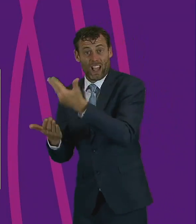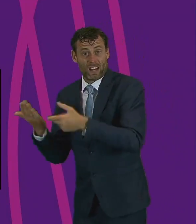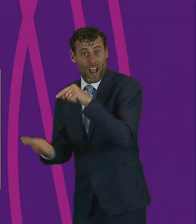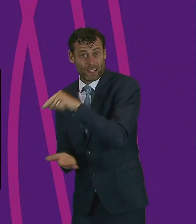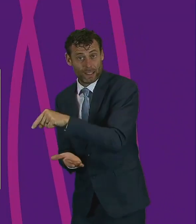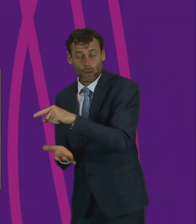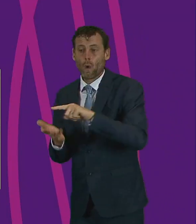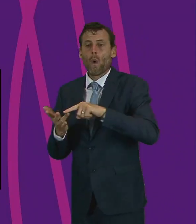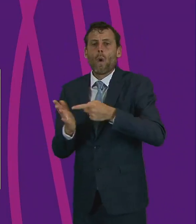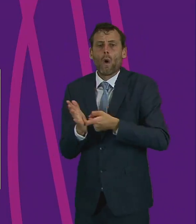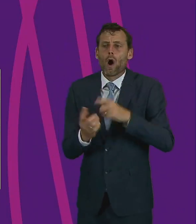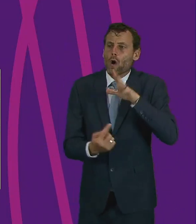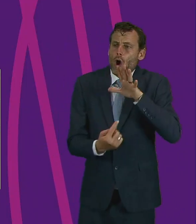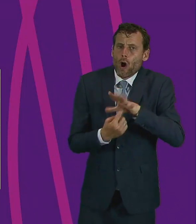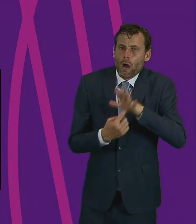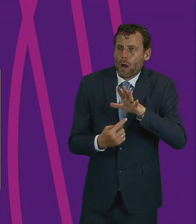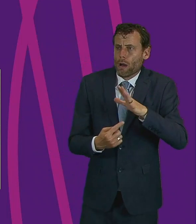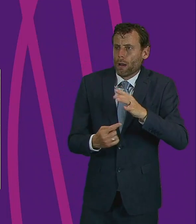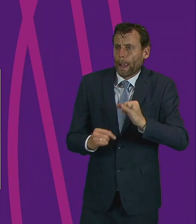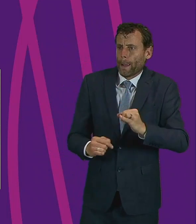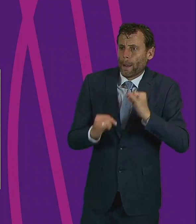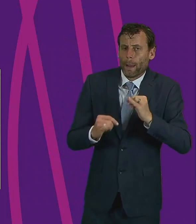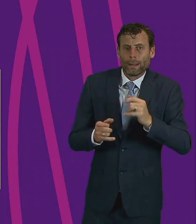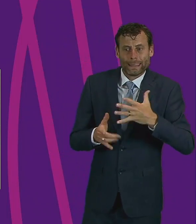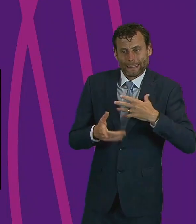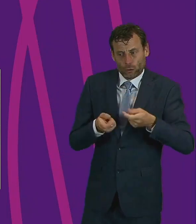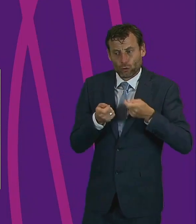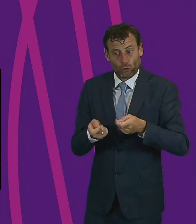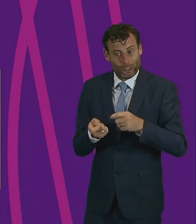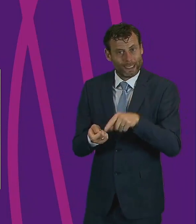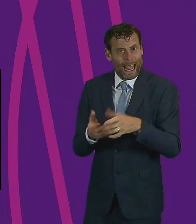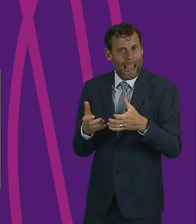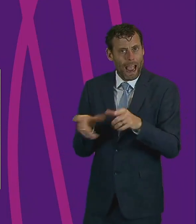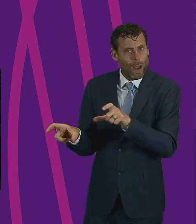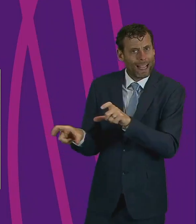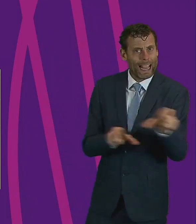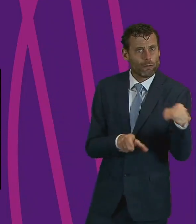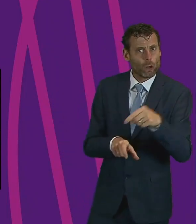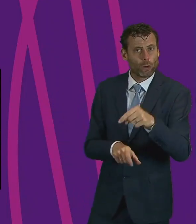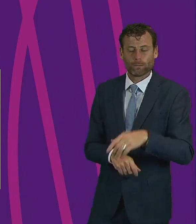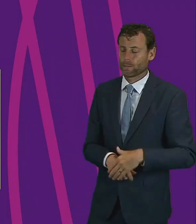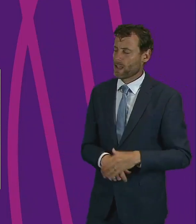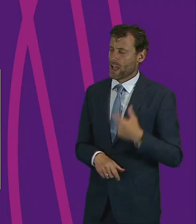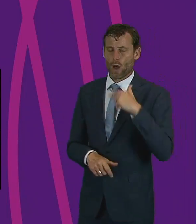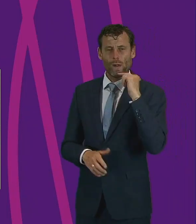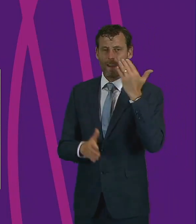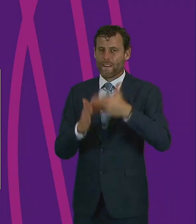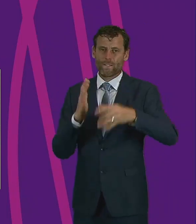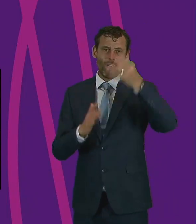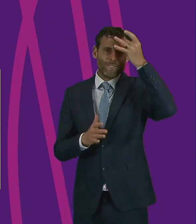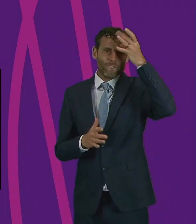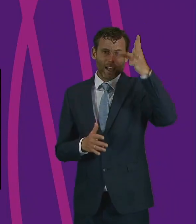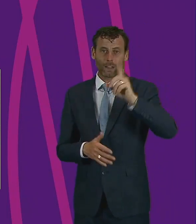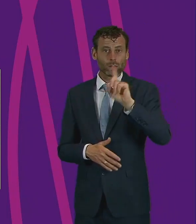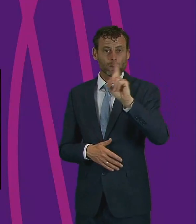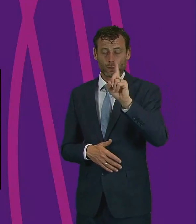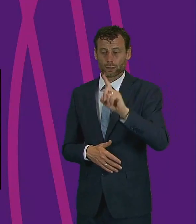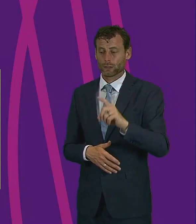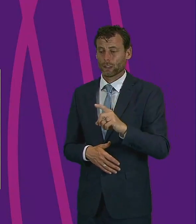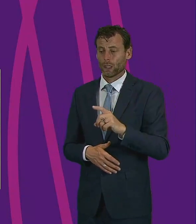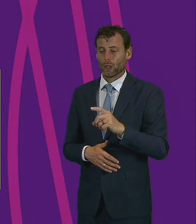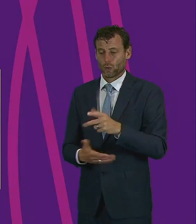also continue. I know that I will never forget the work of our medical physicists in repurposing anaesthetic machines